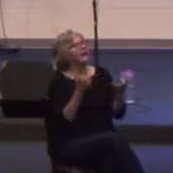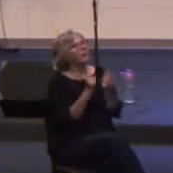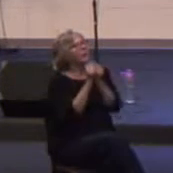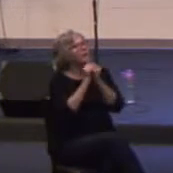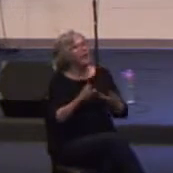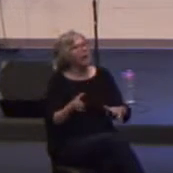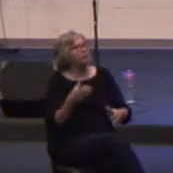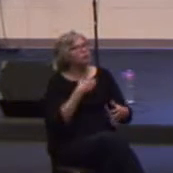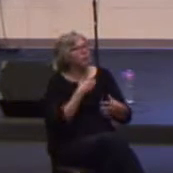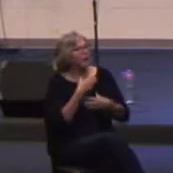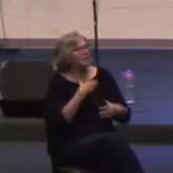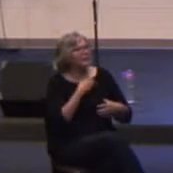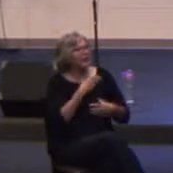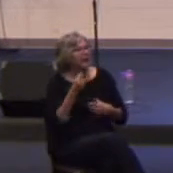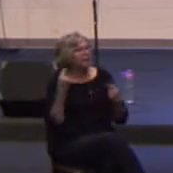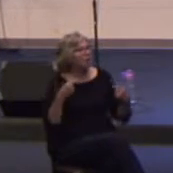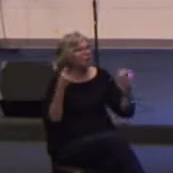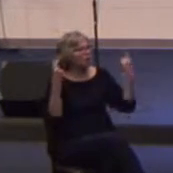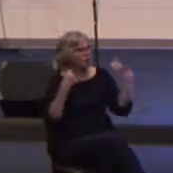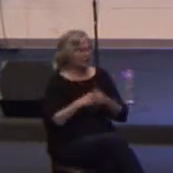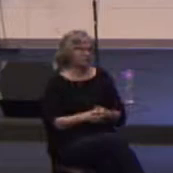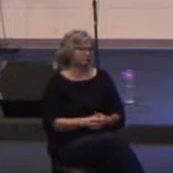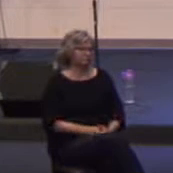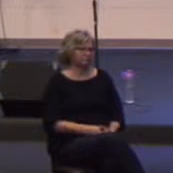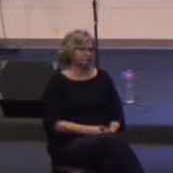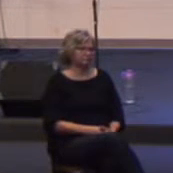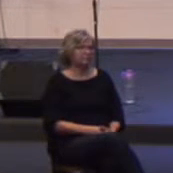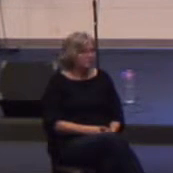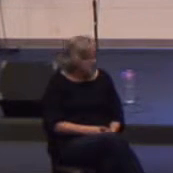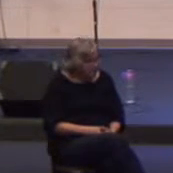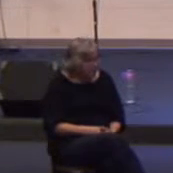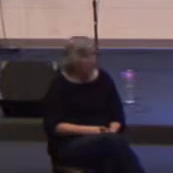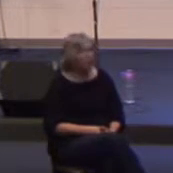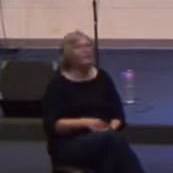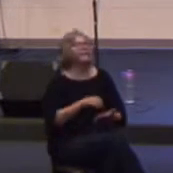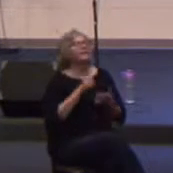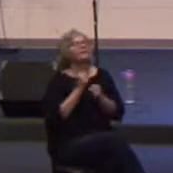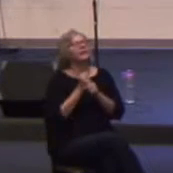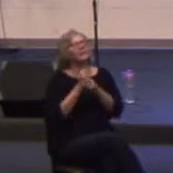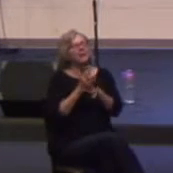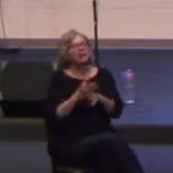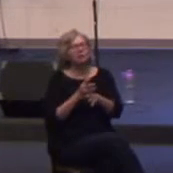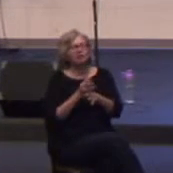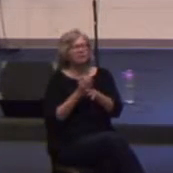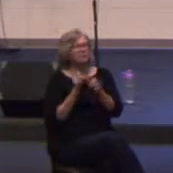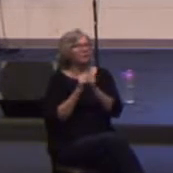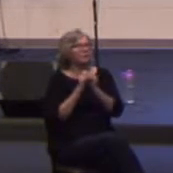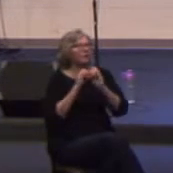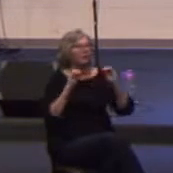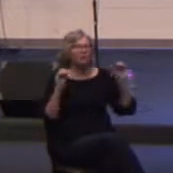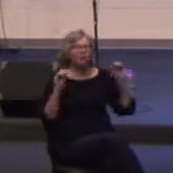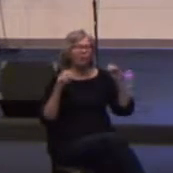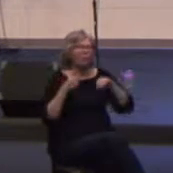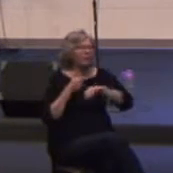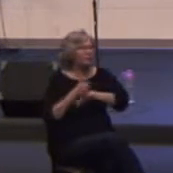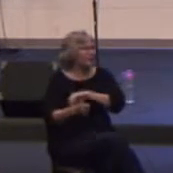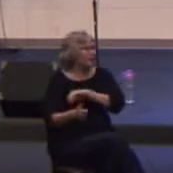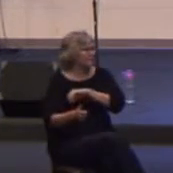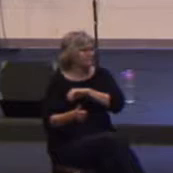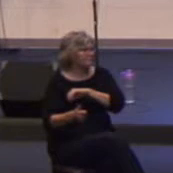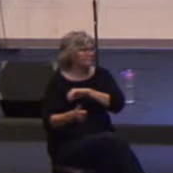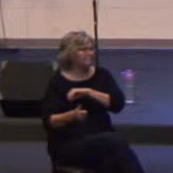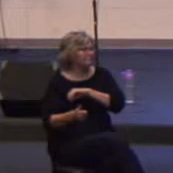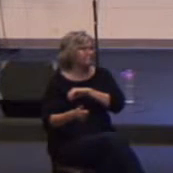or arguing, so that you may become blameless and pure, children of God without fault in a warped